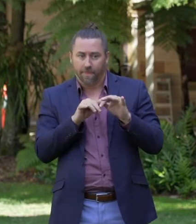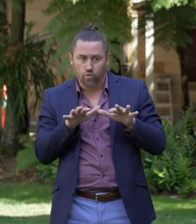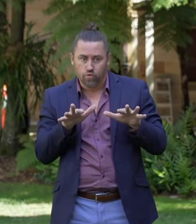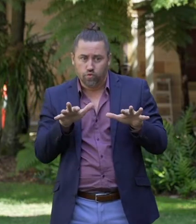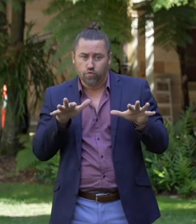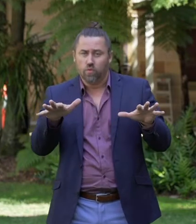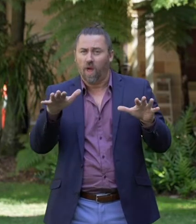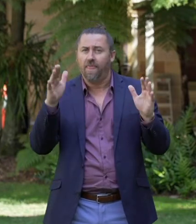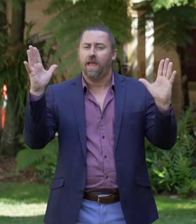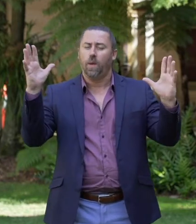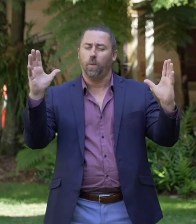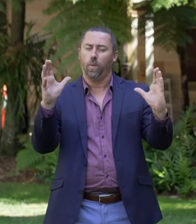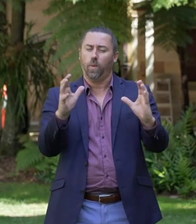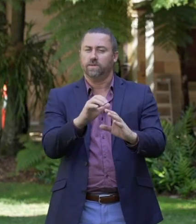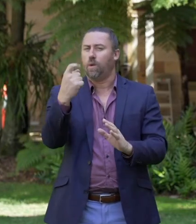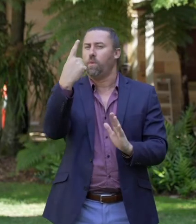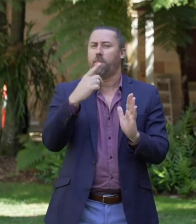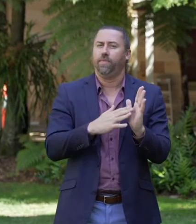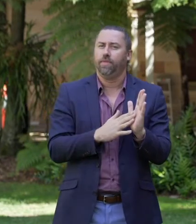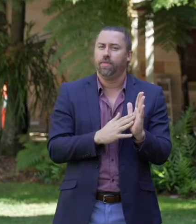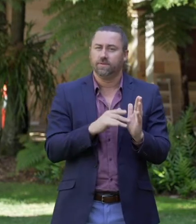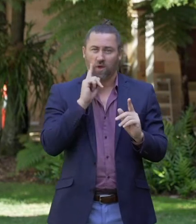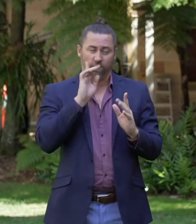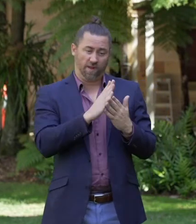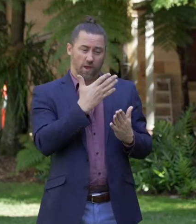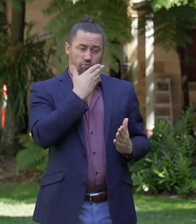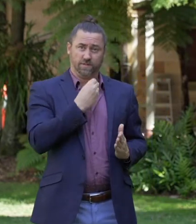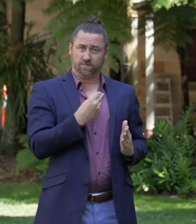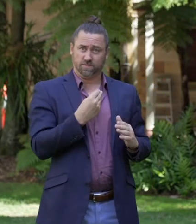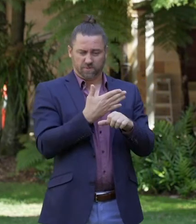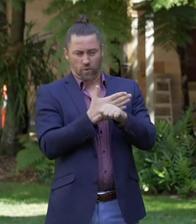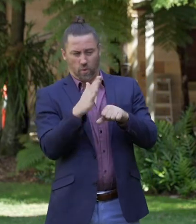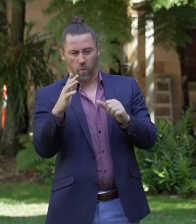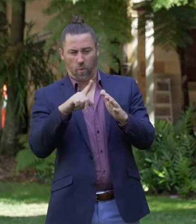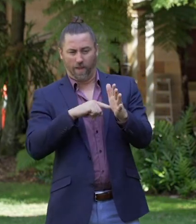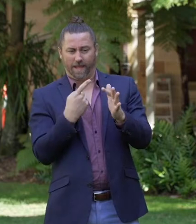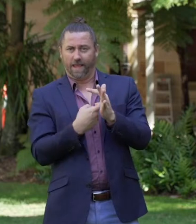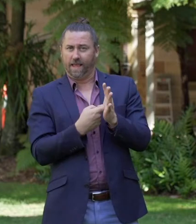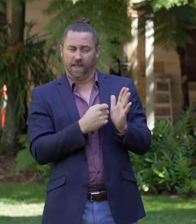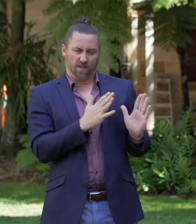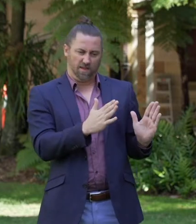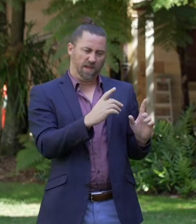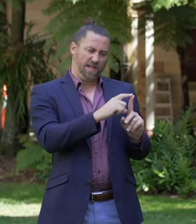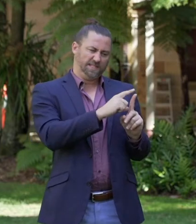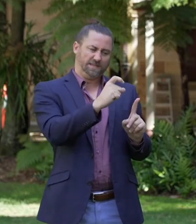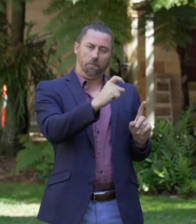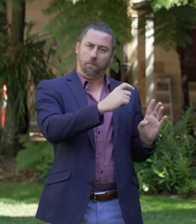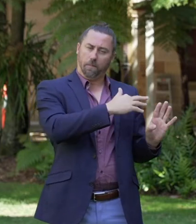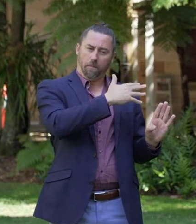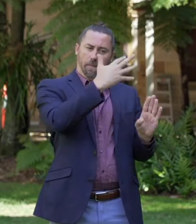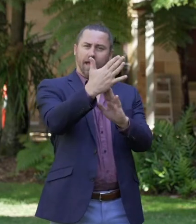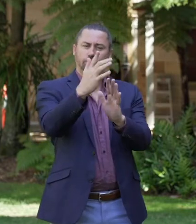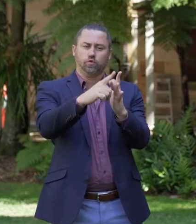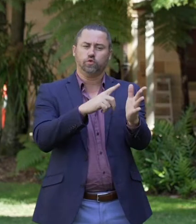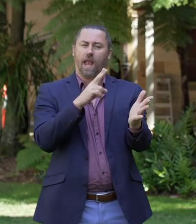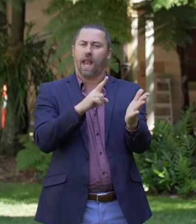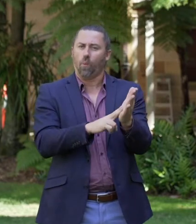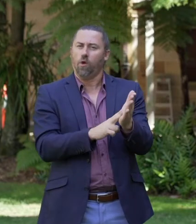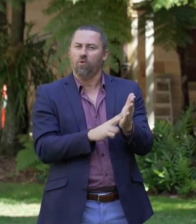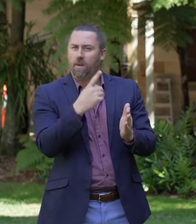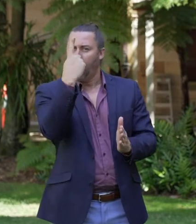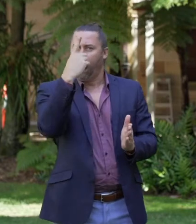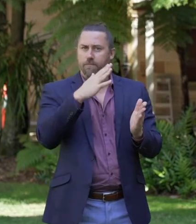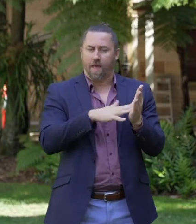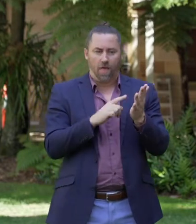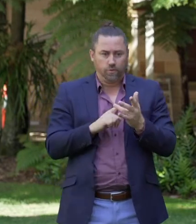in Queensland between Christmas and New Year. So that started in the Gold Coast. It didn't start quite evenly across the